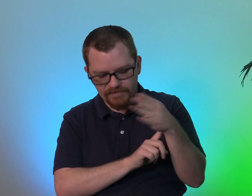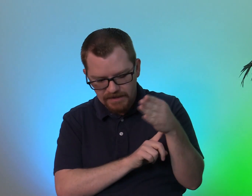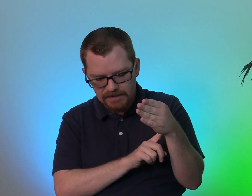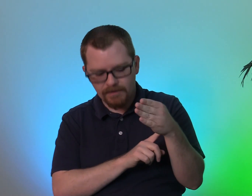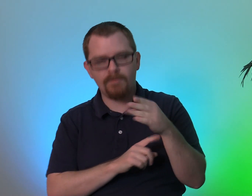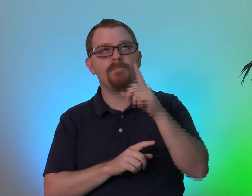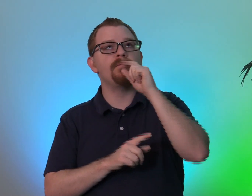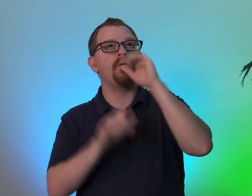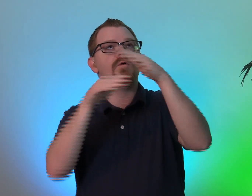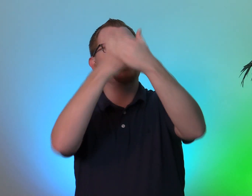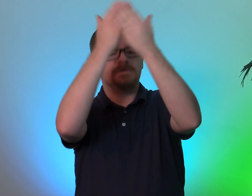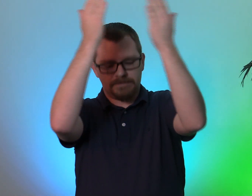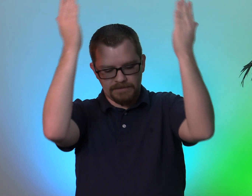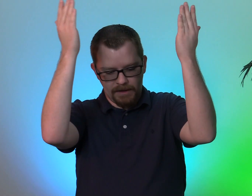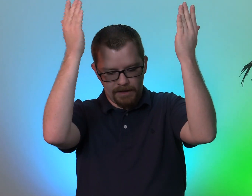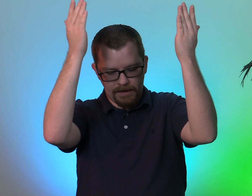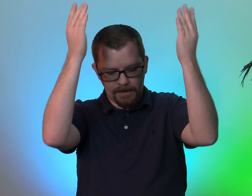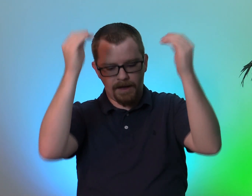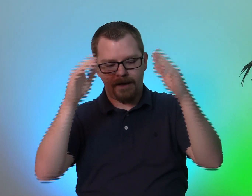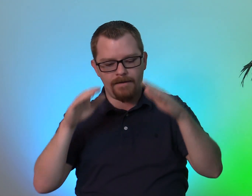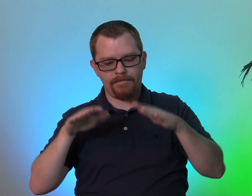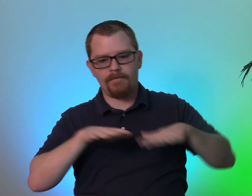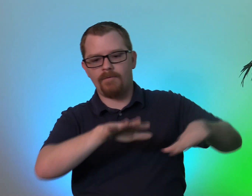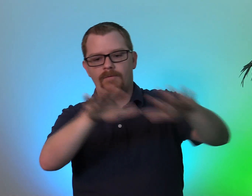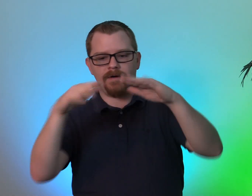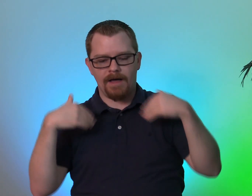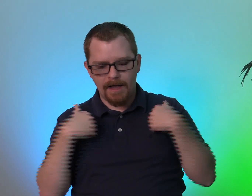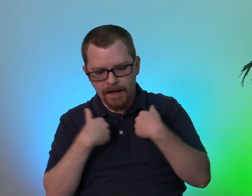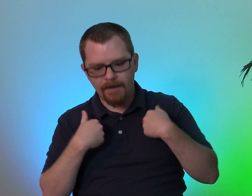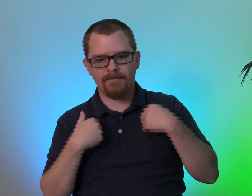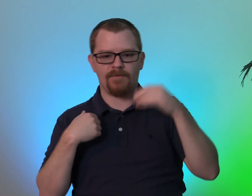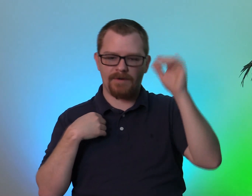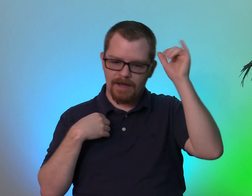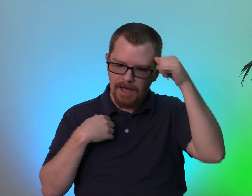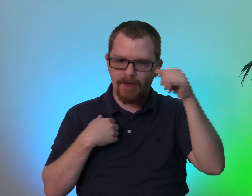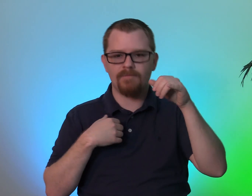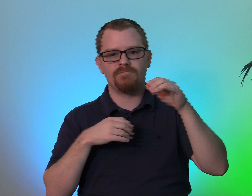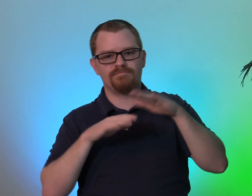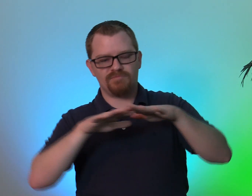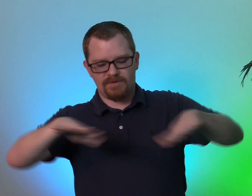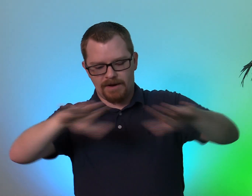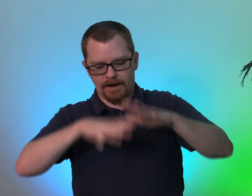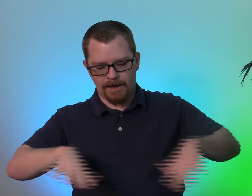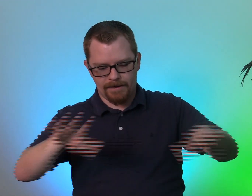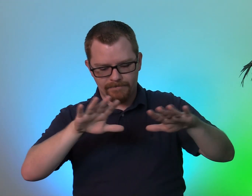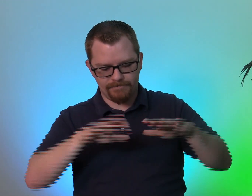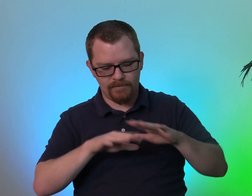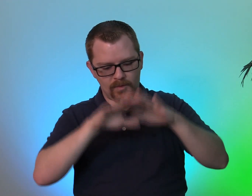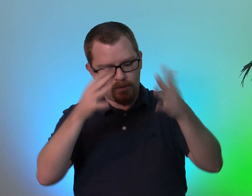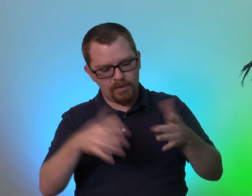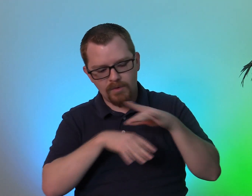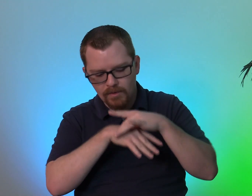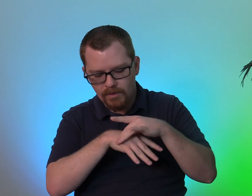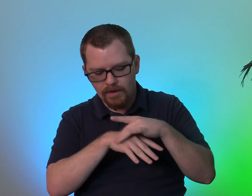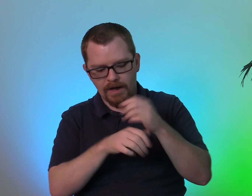over the fish in the sea, the birds in the air, over cattle, and over all the